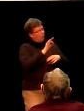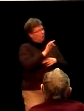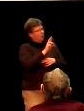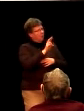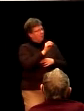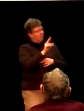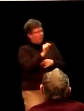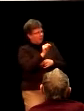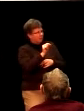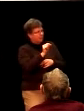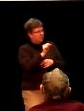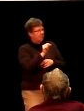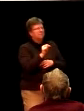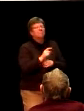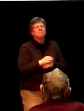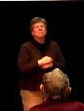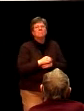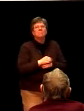And